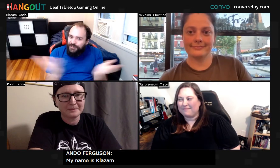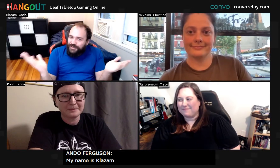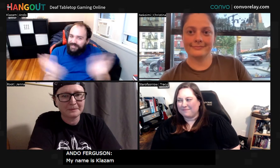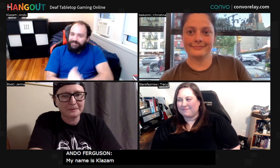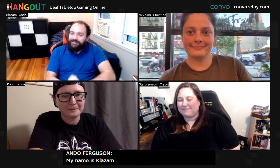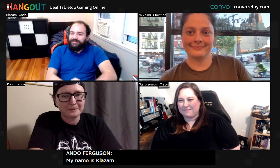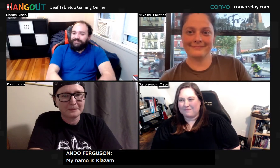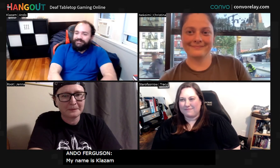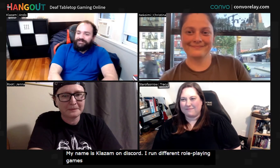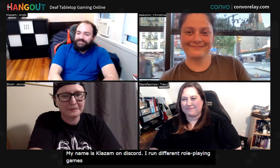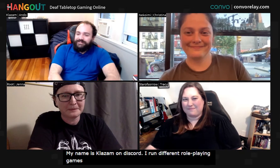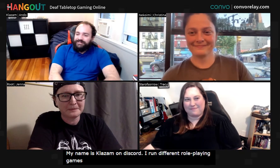it's nice to meet you all.